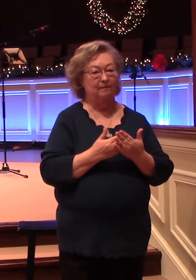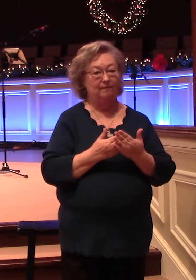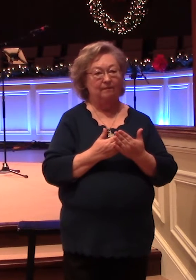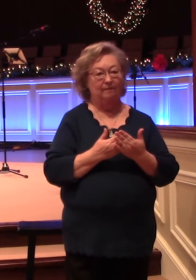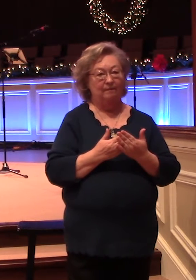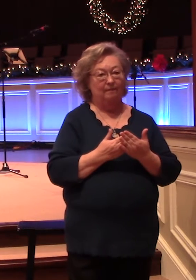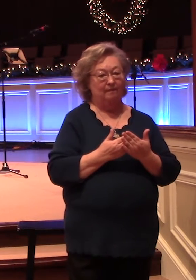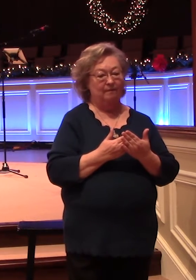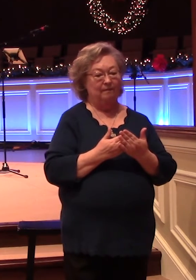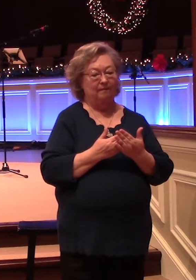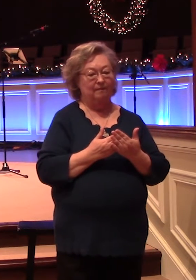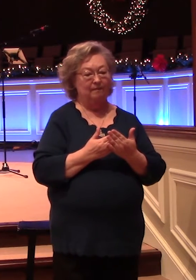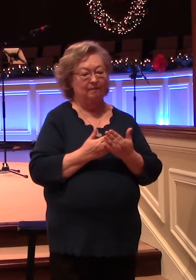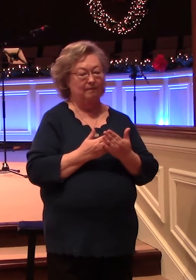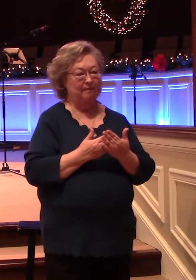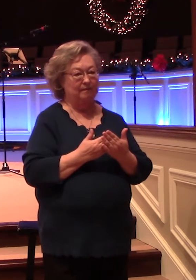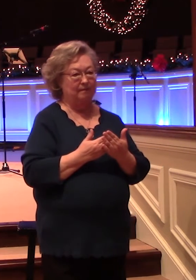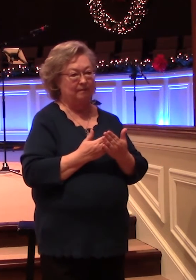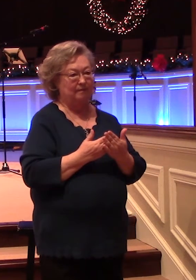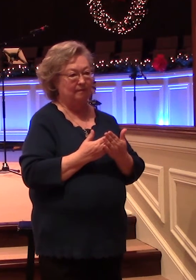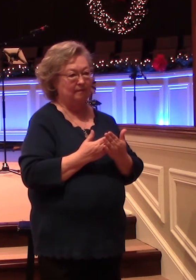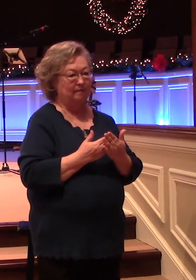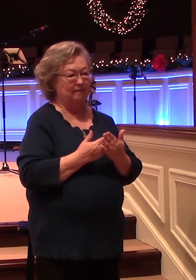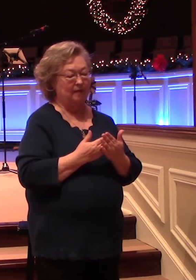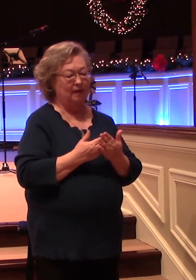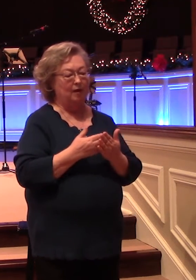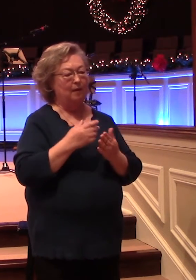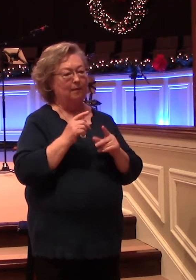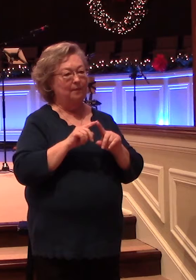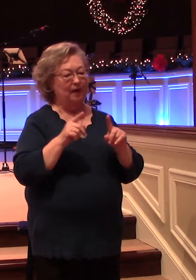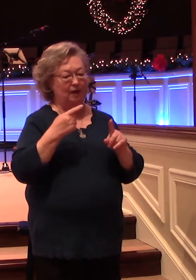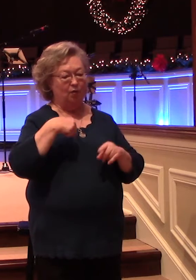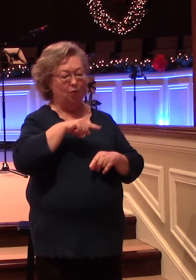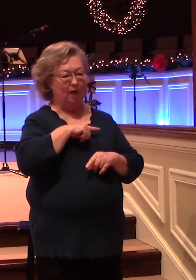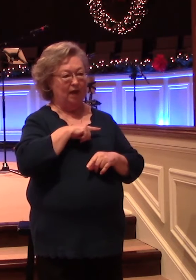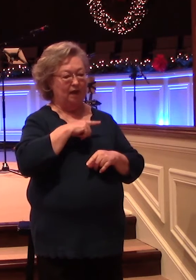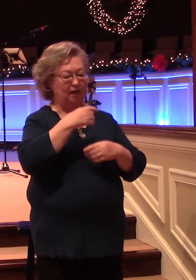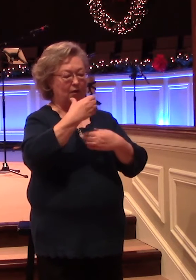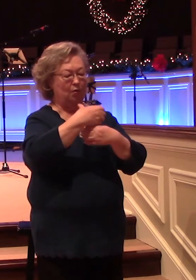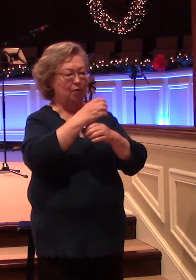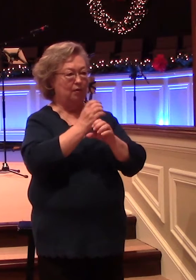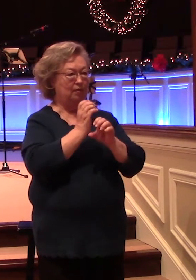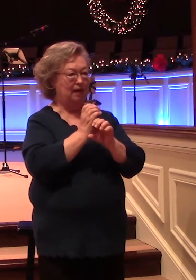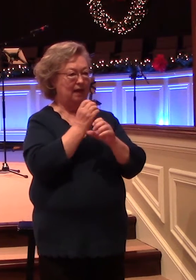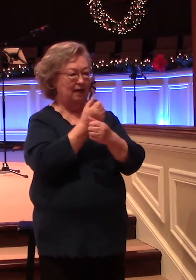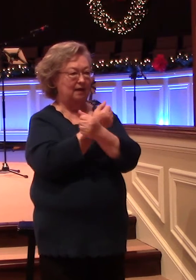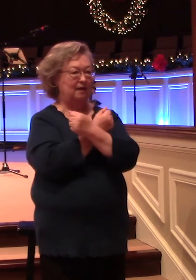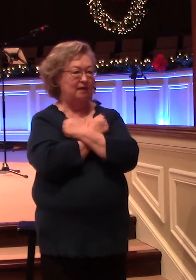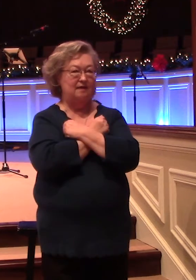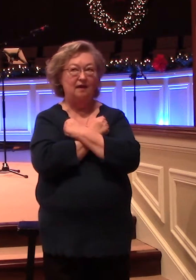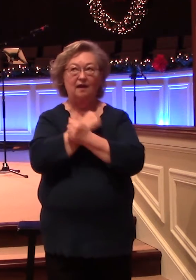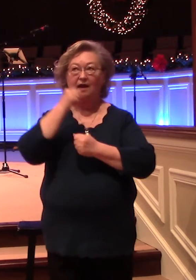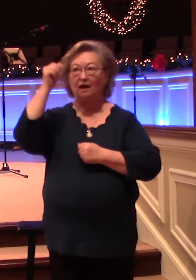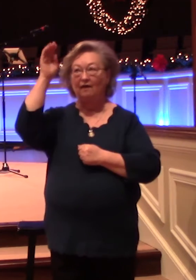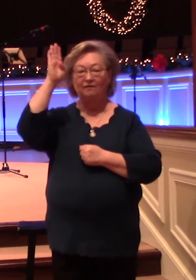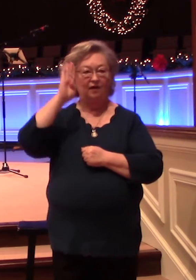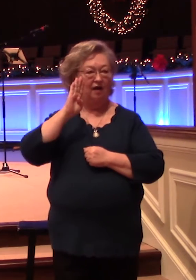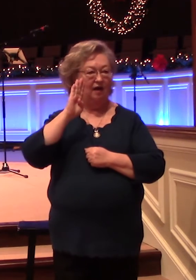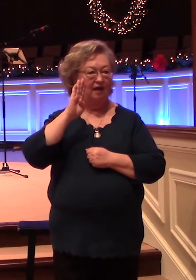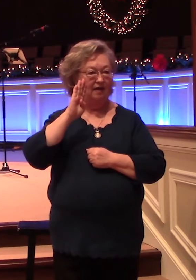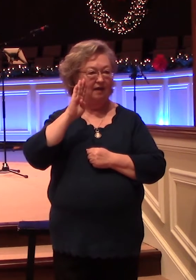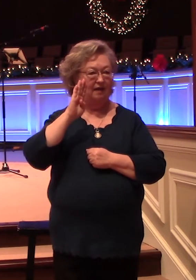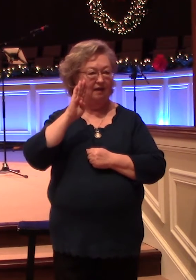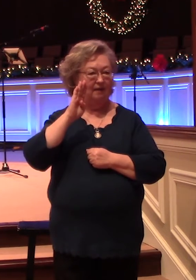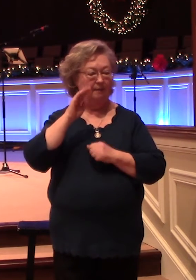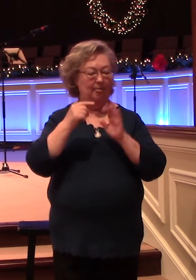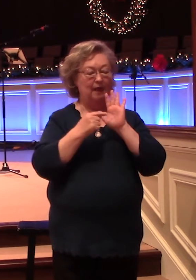I want you to love me. Of course, we're created to love and know God. But the powerful display of that love, it's